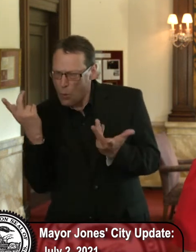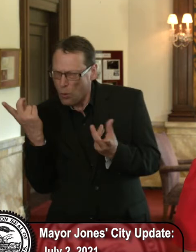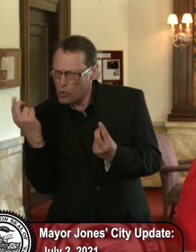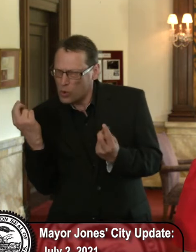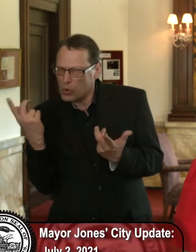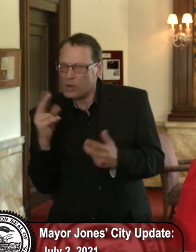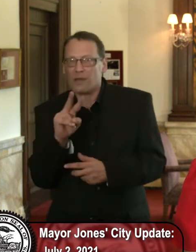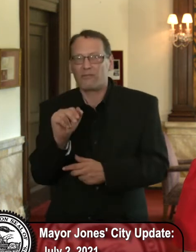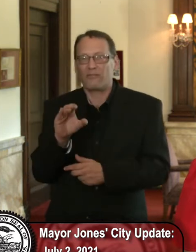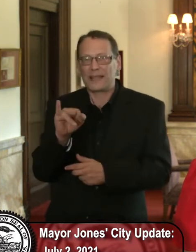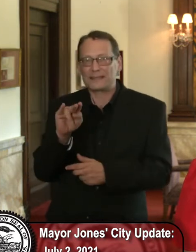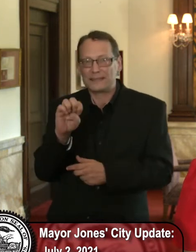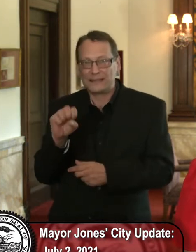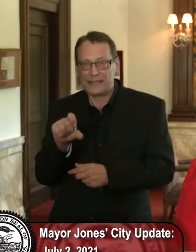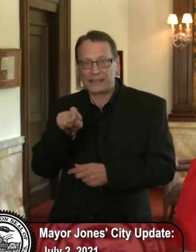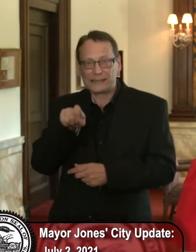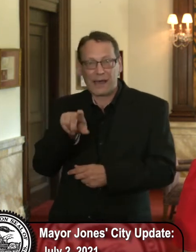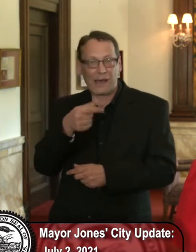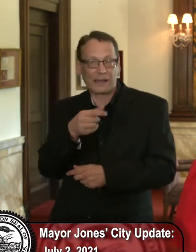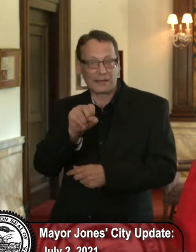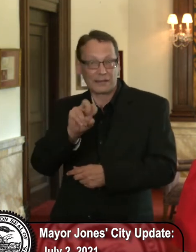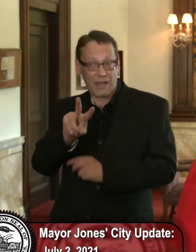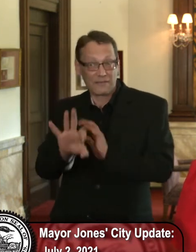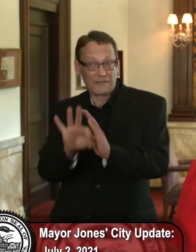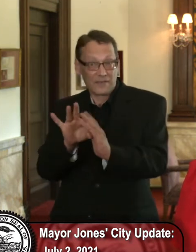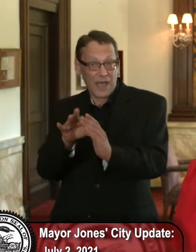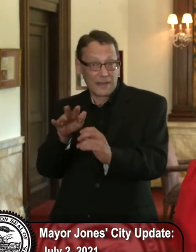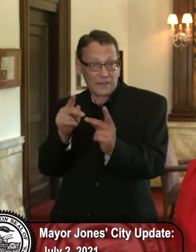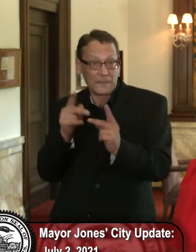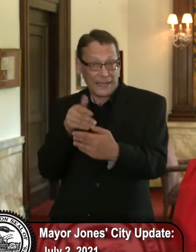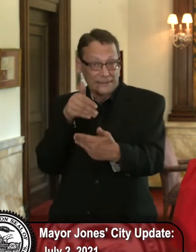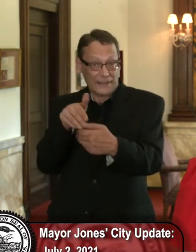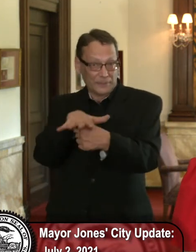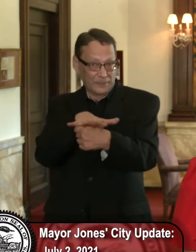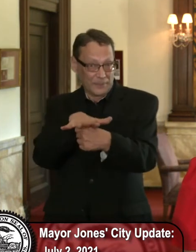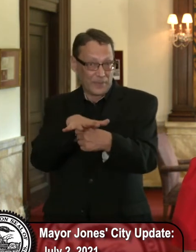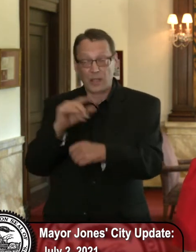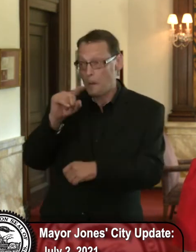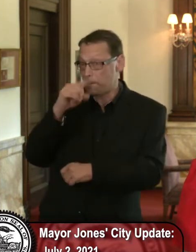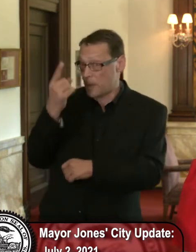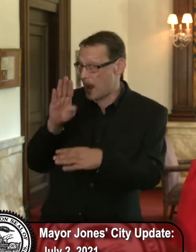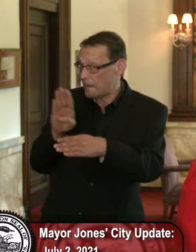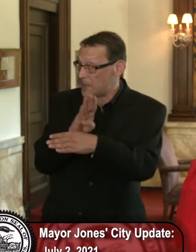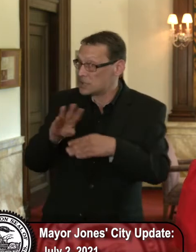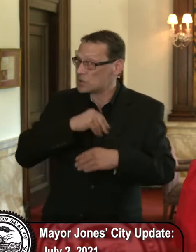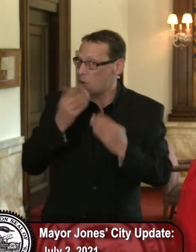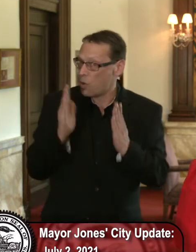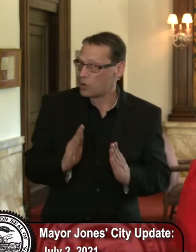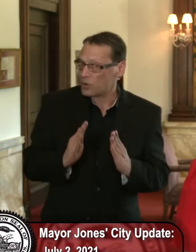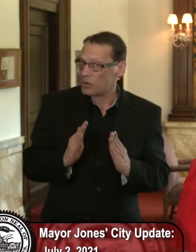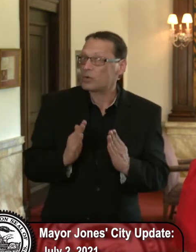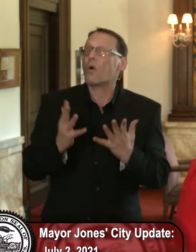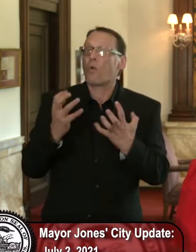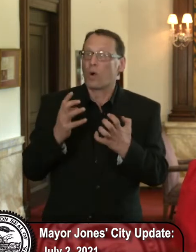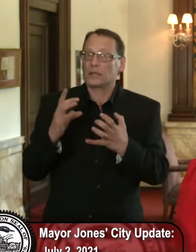visit vaccines.gov to find a vaccine site near you. If you're a Black business owner looking to connect to the